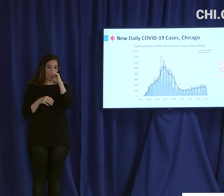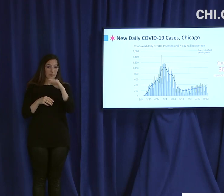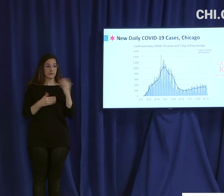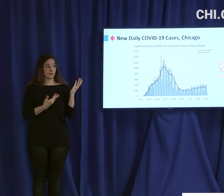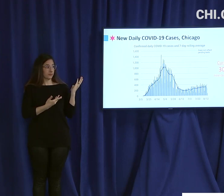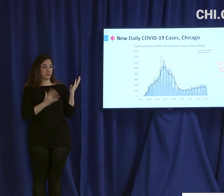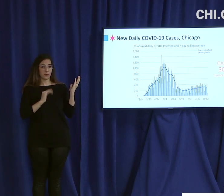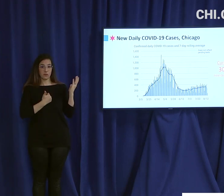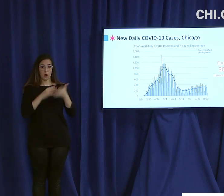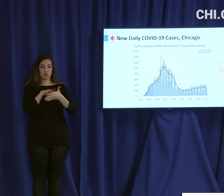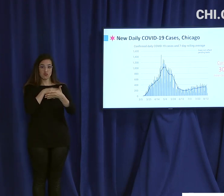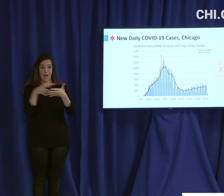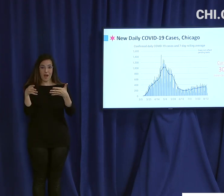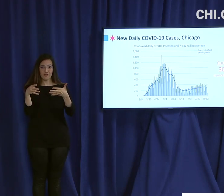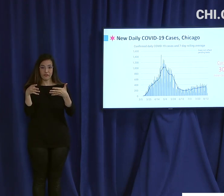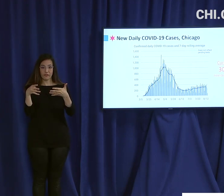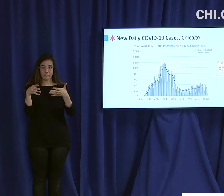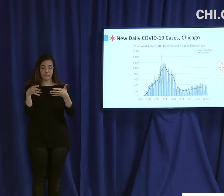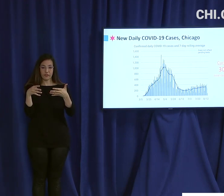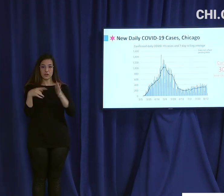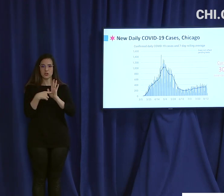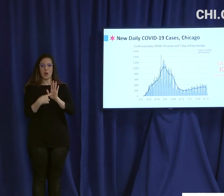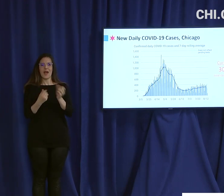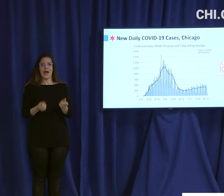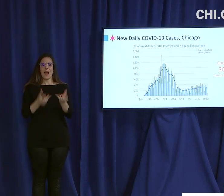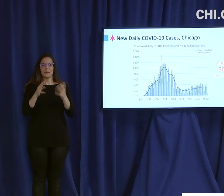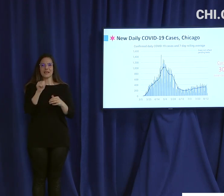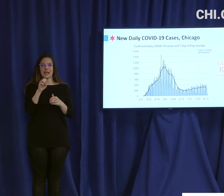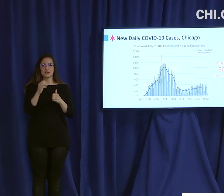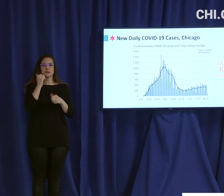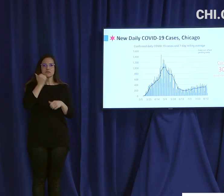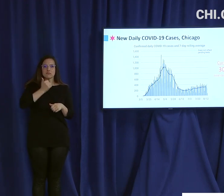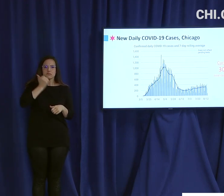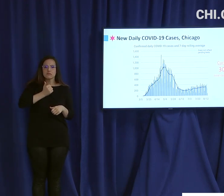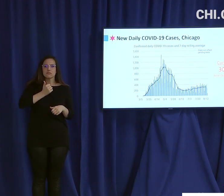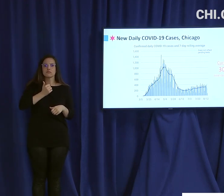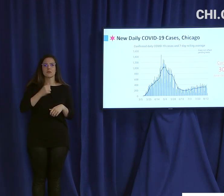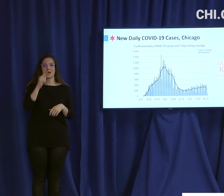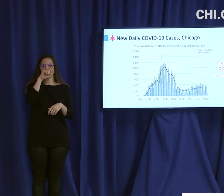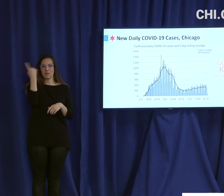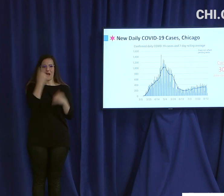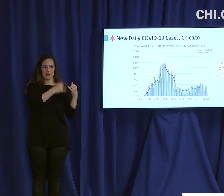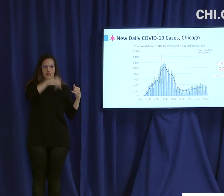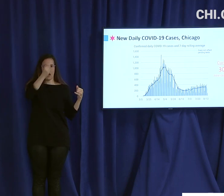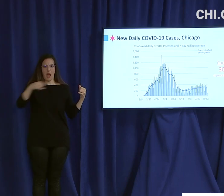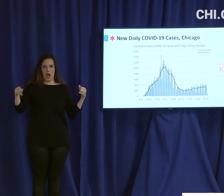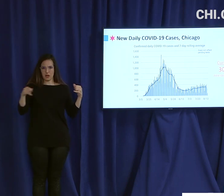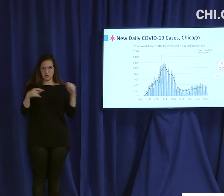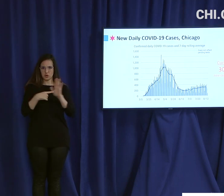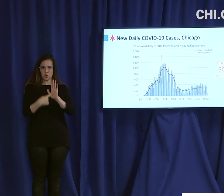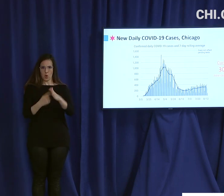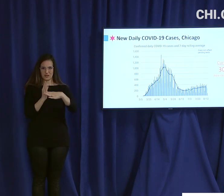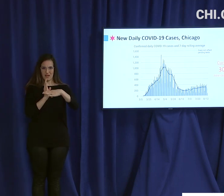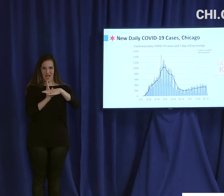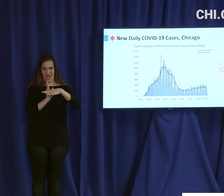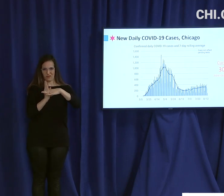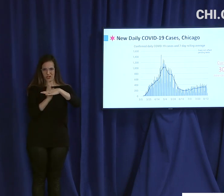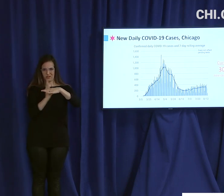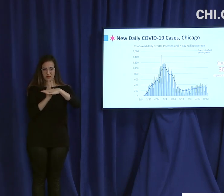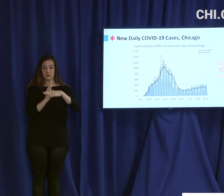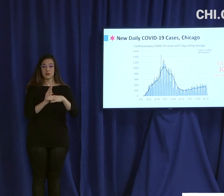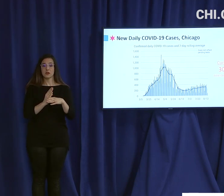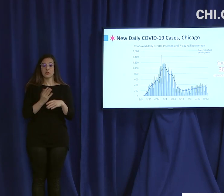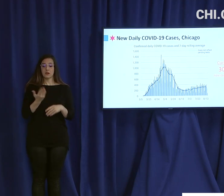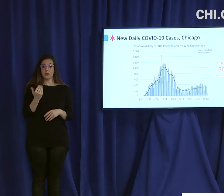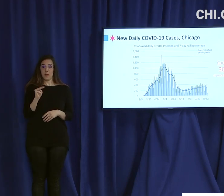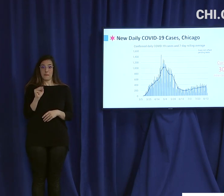showing our individual cases per day, and the black line showing our average. You can see that at our peak in early May,